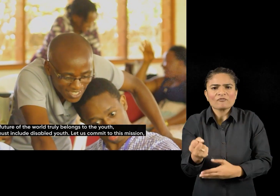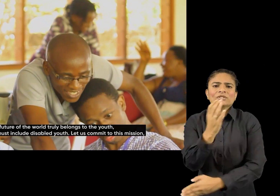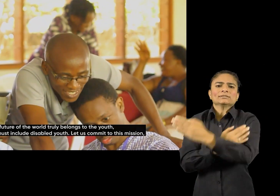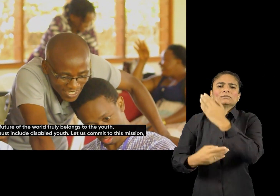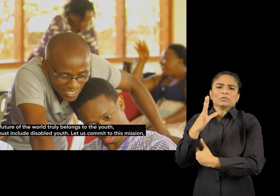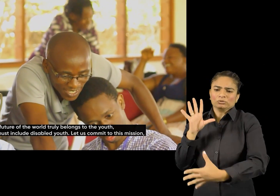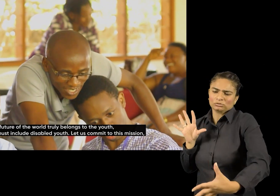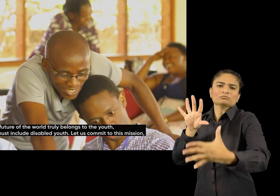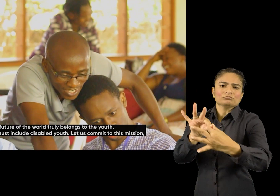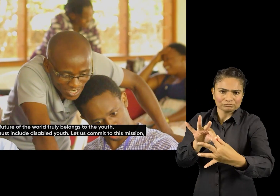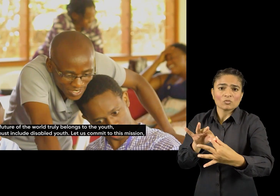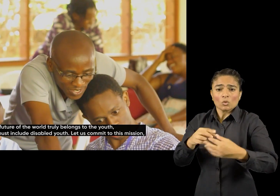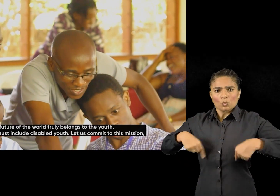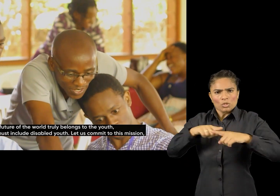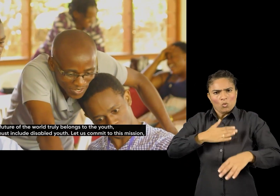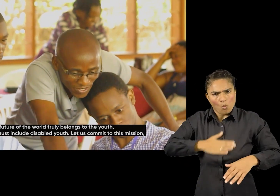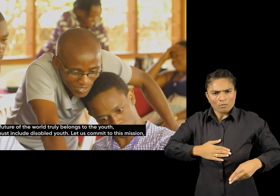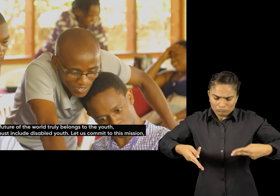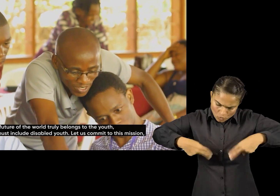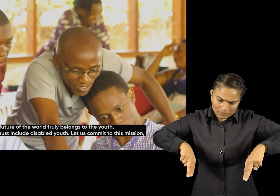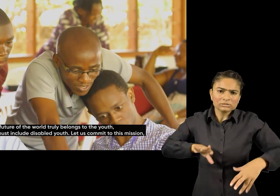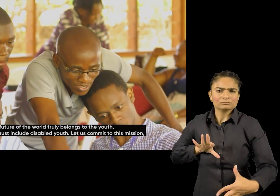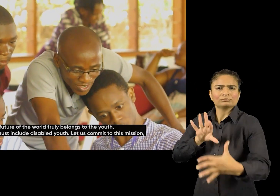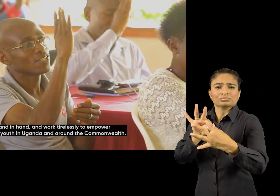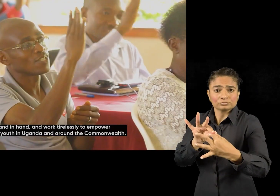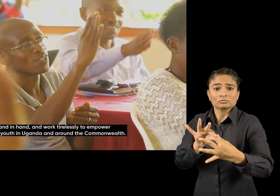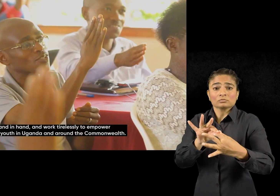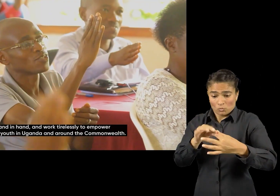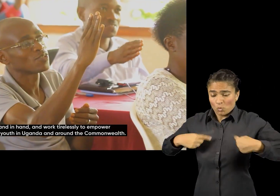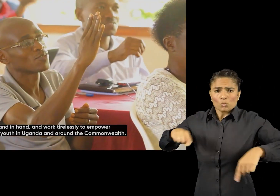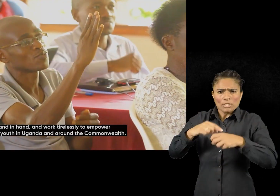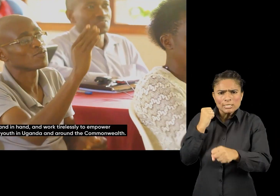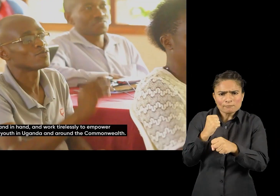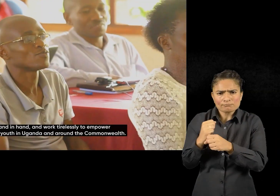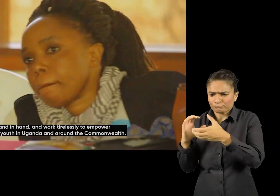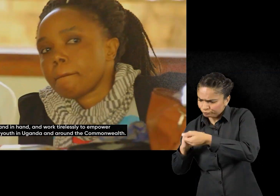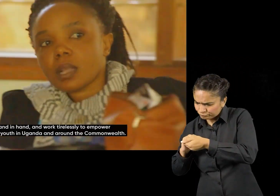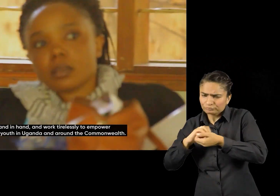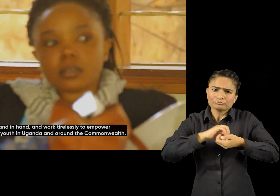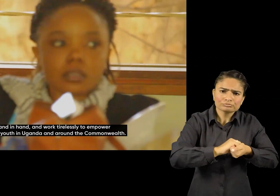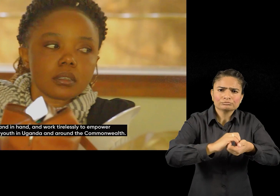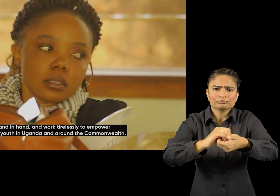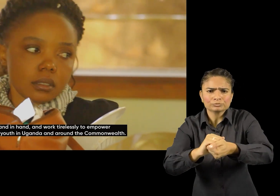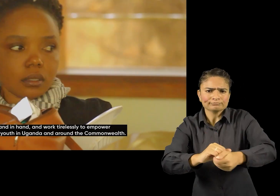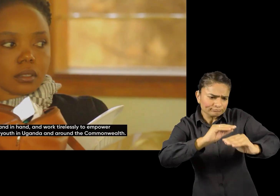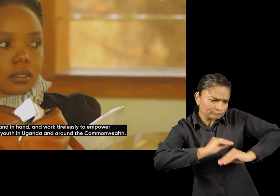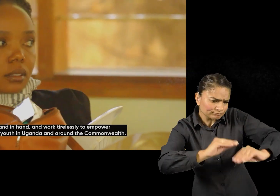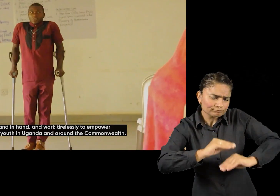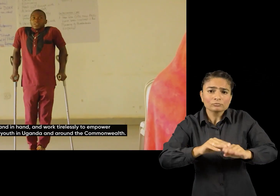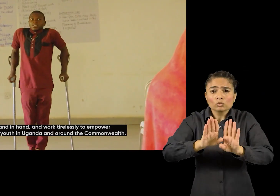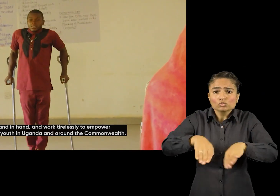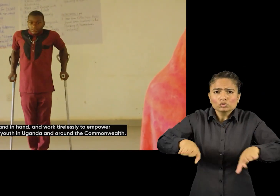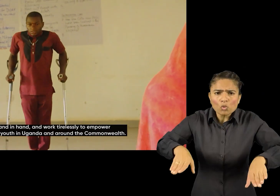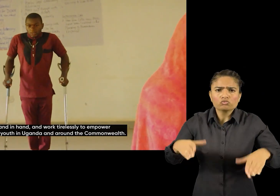include disabled youth. Let us commit this mission hand in hand and work tirelessly to